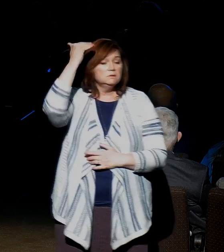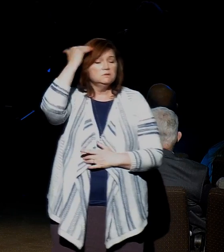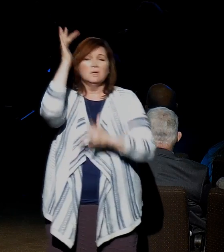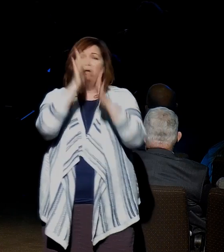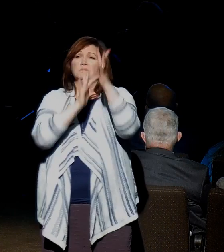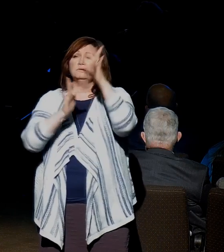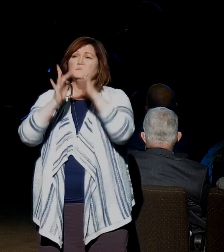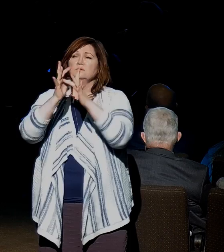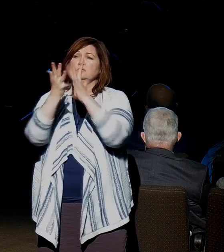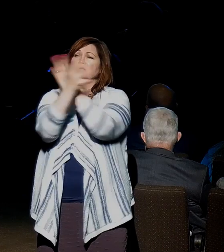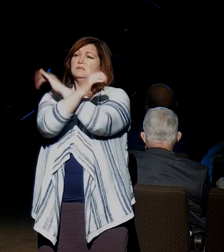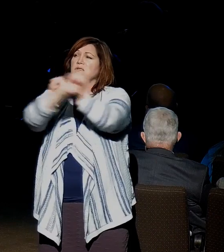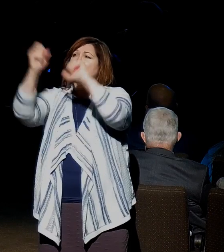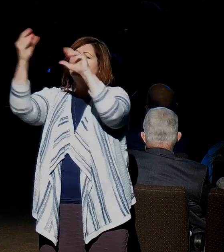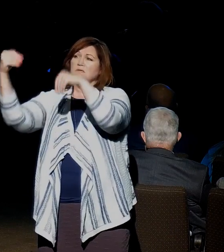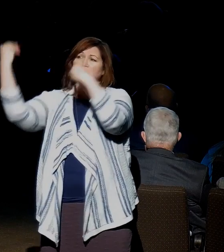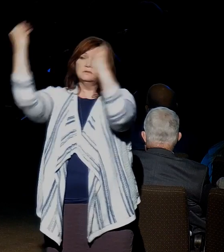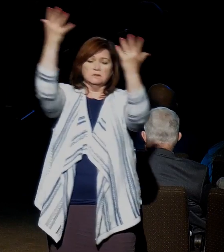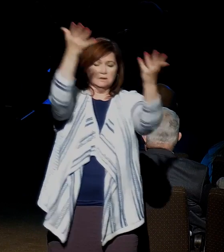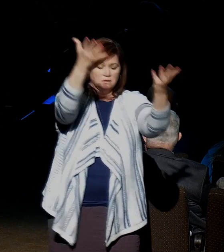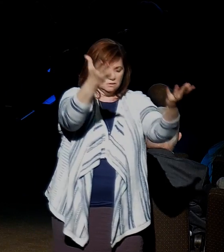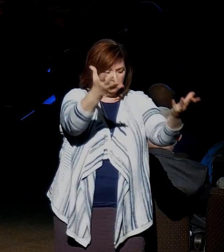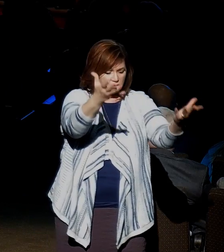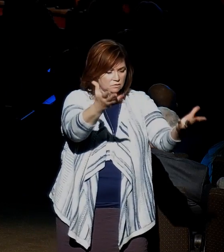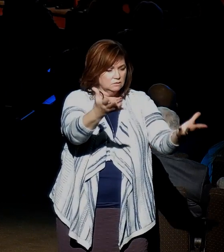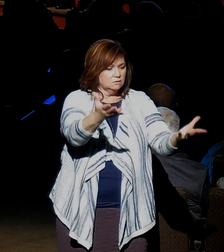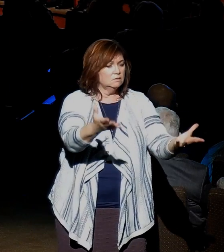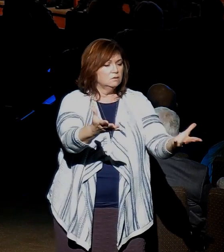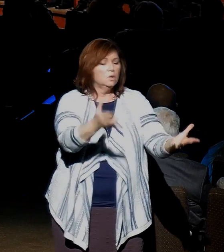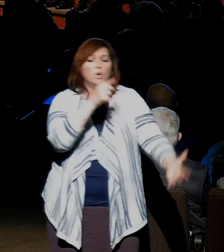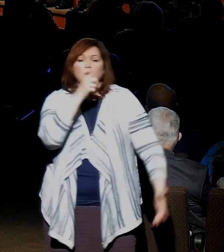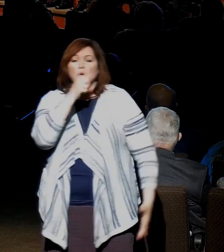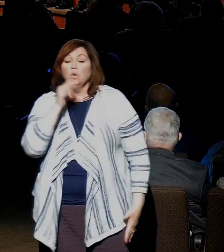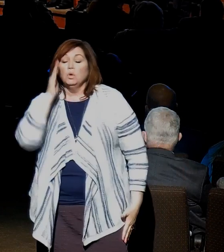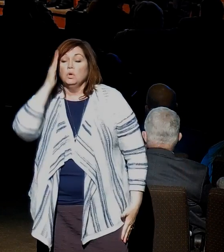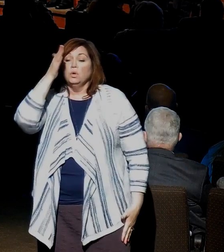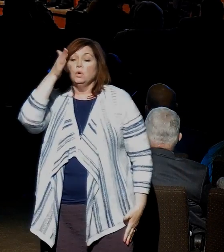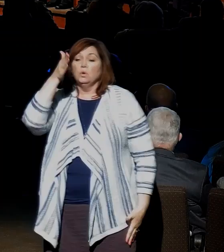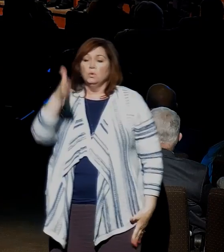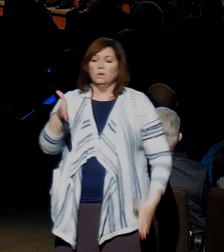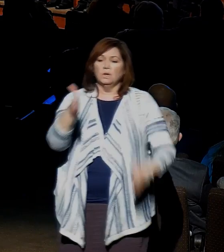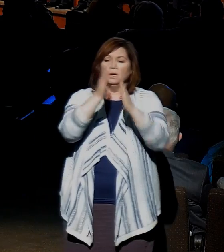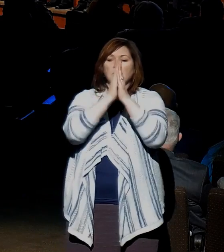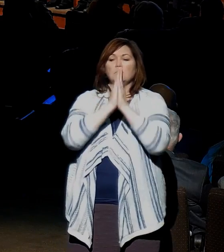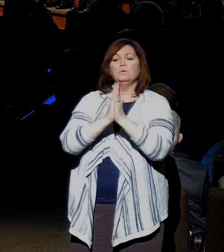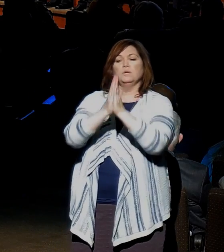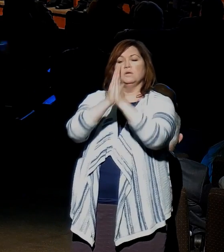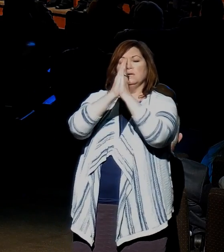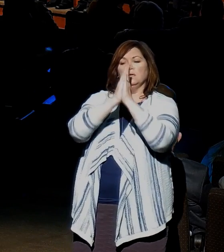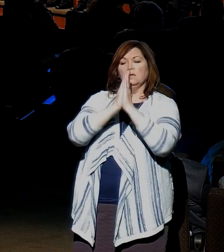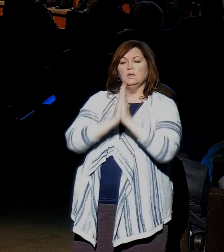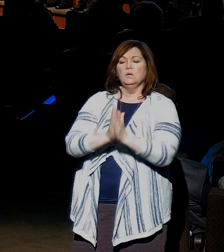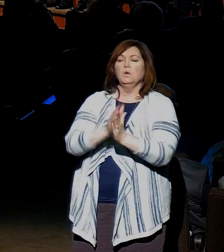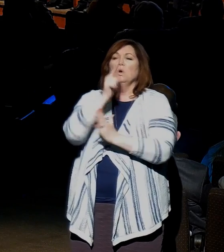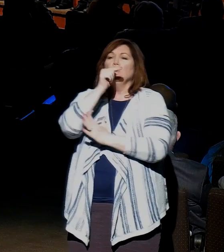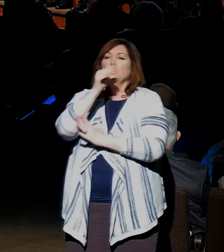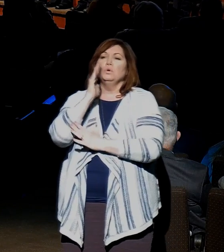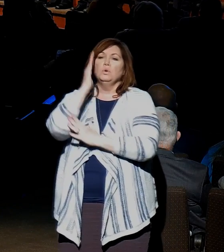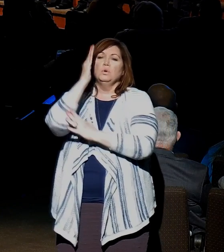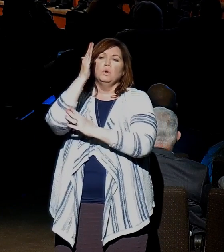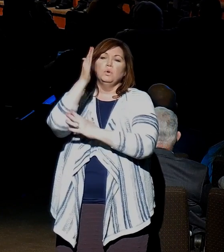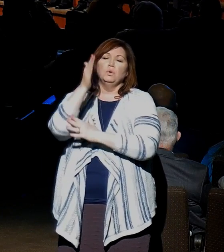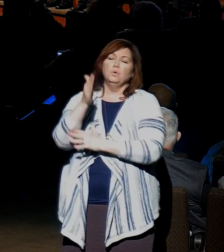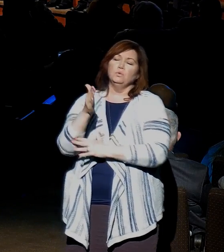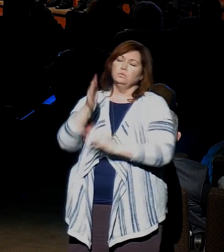saves. Who will pray? Who will lift their hearts to heaven?